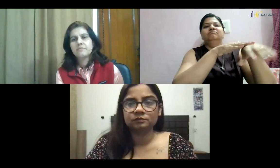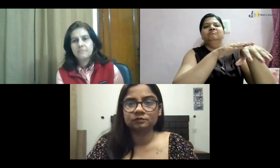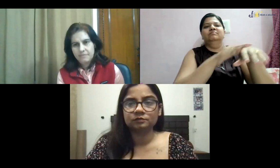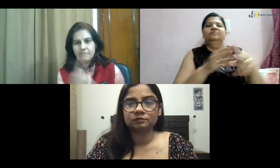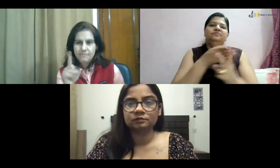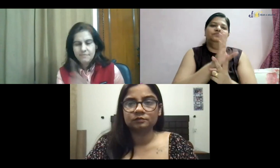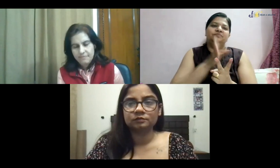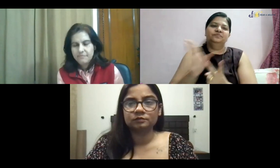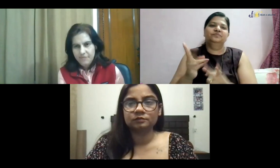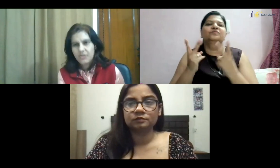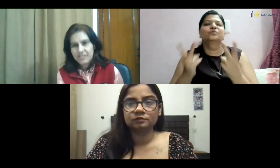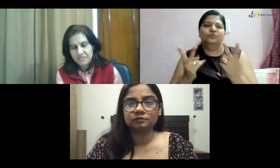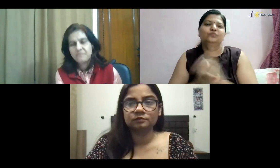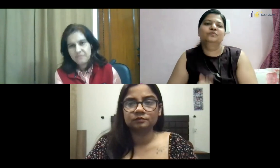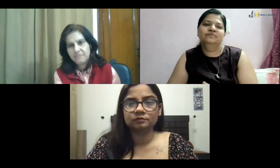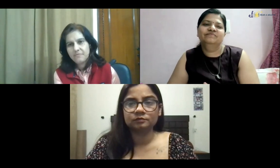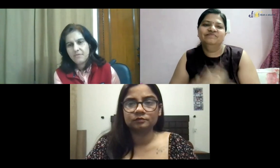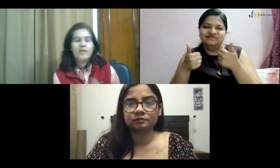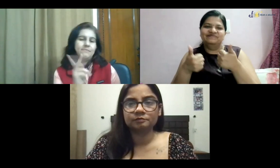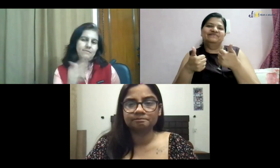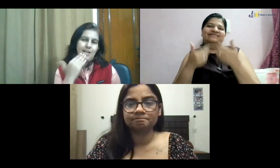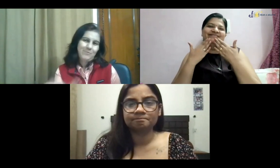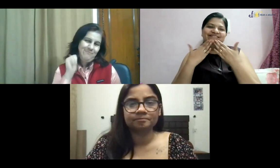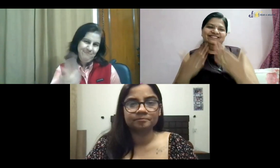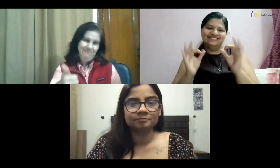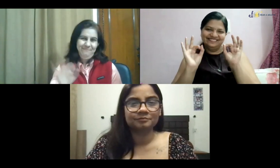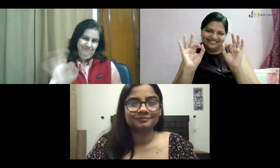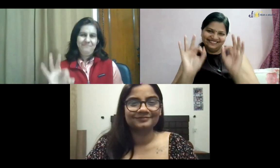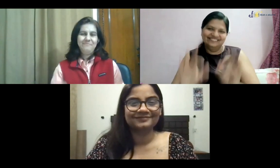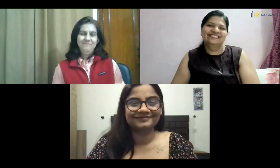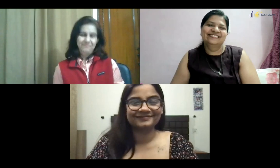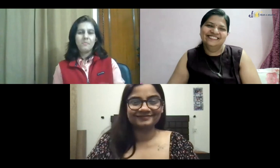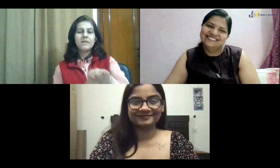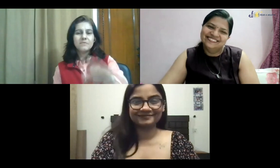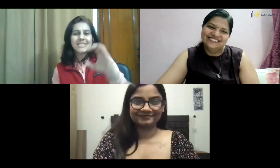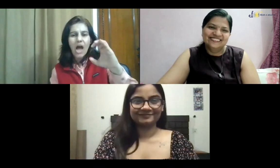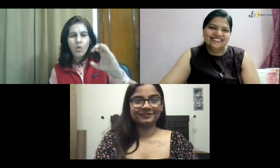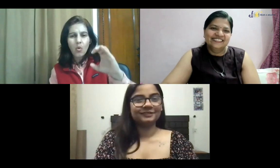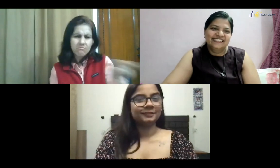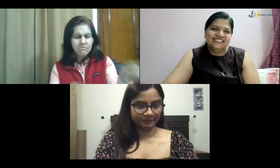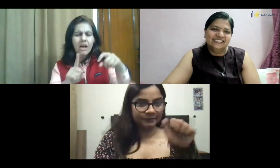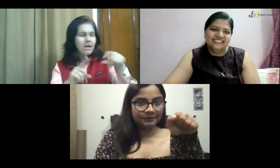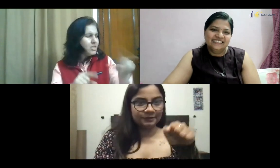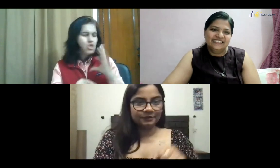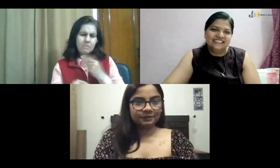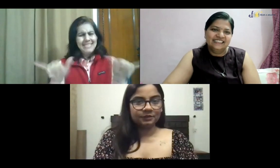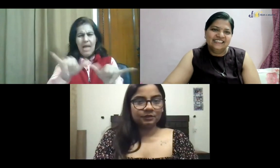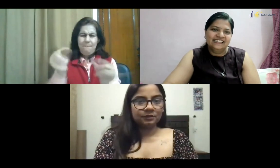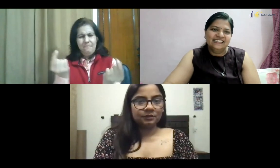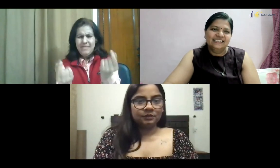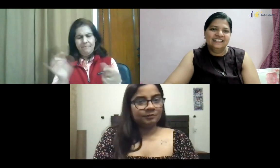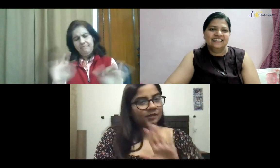and they can make a complaint. You can call to the national organization. So this is the both way you can go. Thank you so much. So